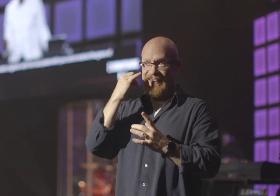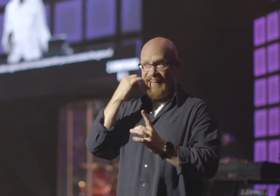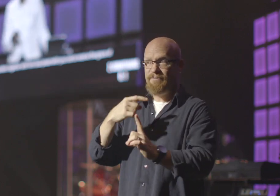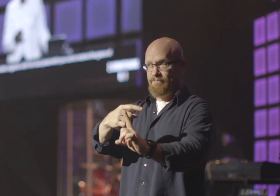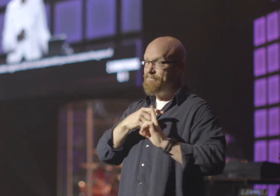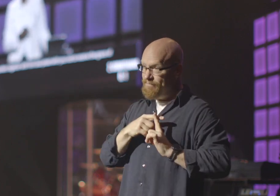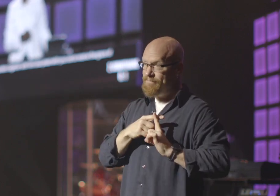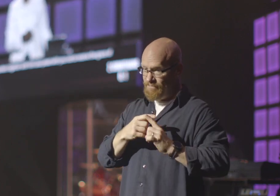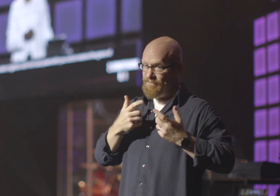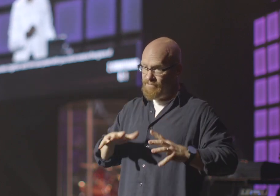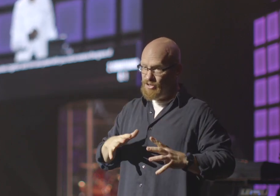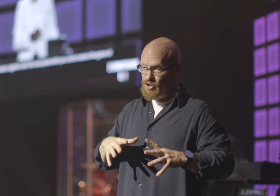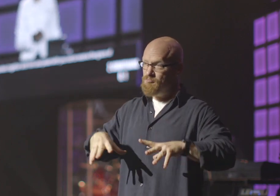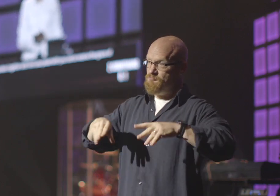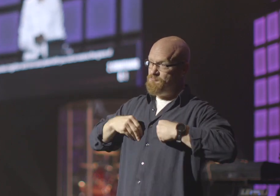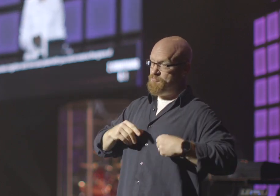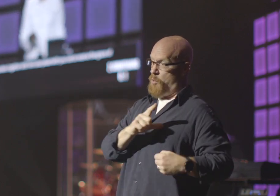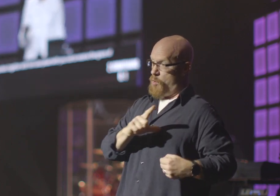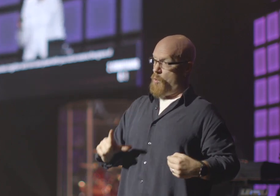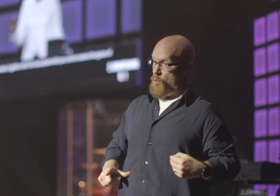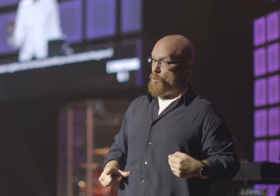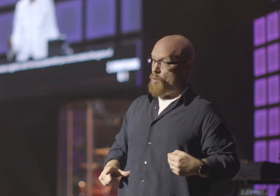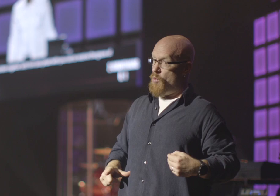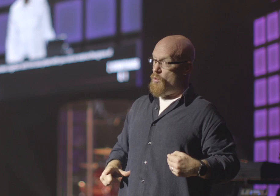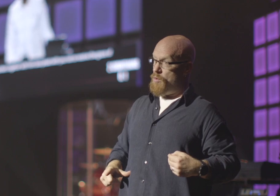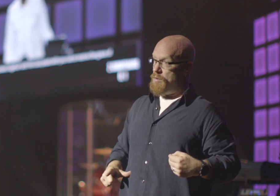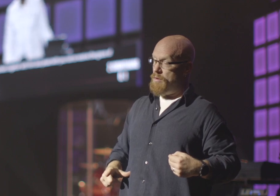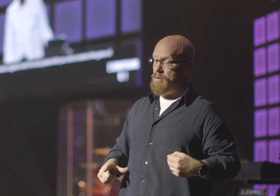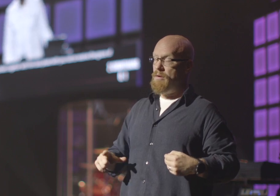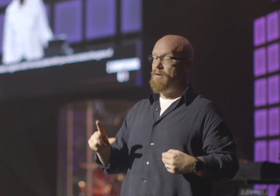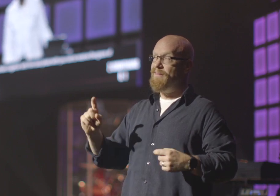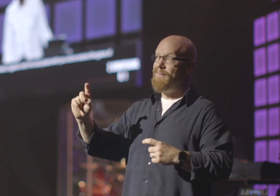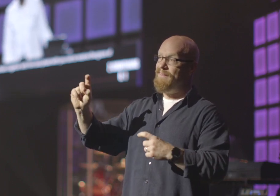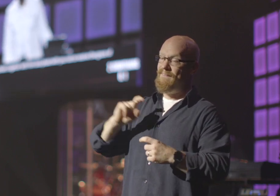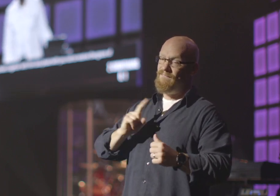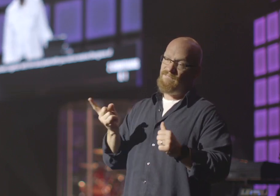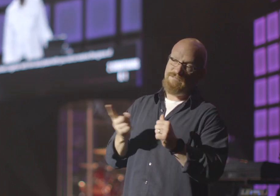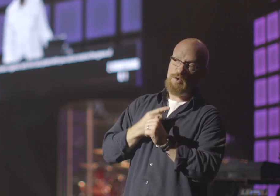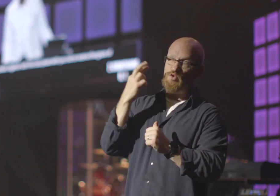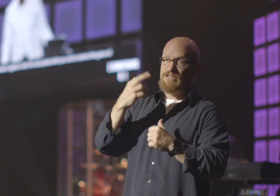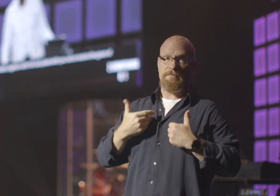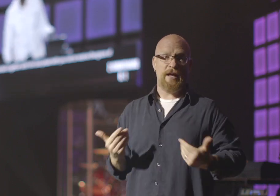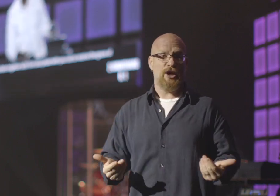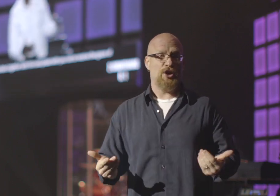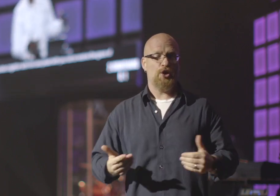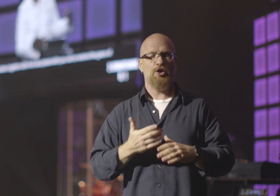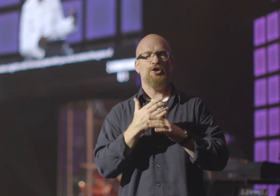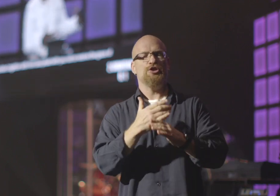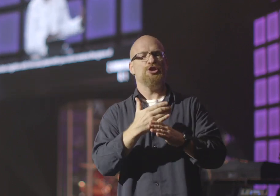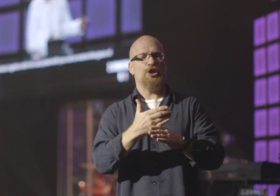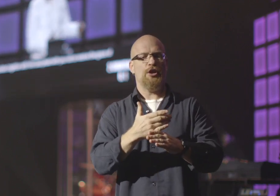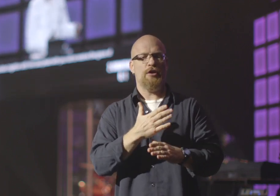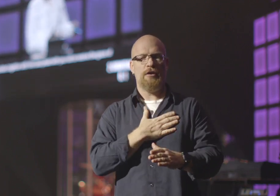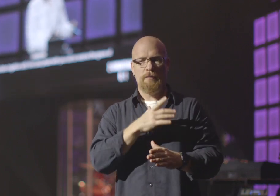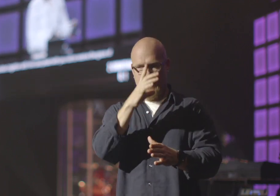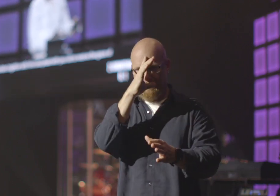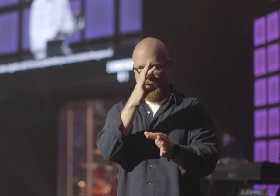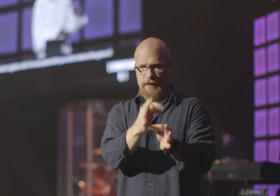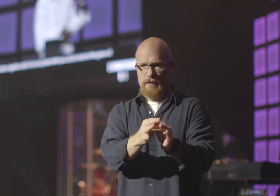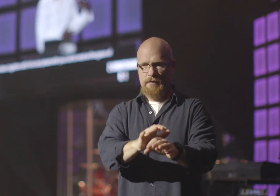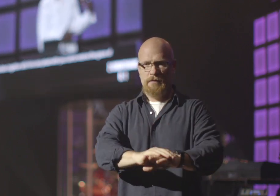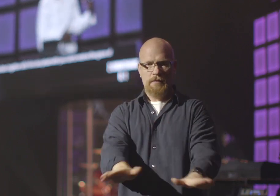Savior and confess Him as the Lord of your life, is to share your faith. You might say, "Well, I don't know how to share."